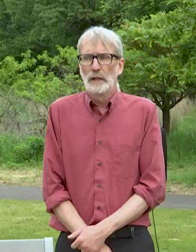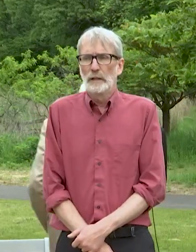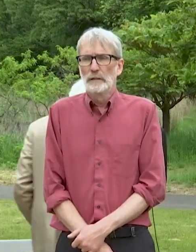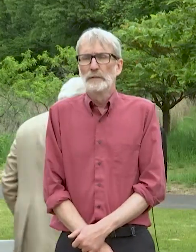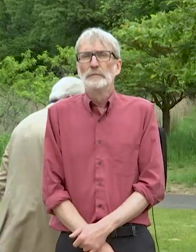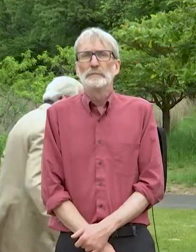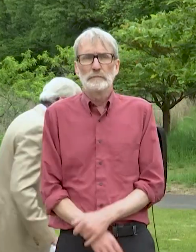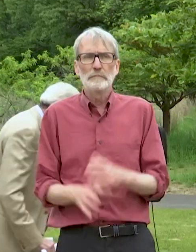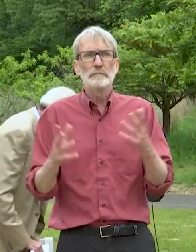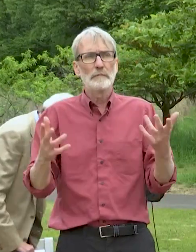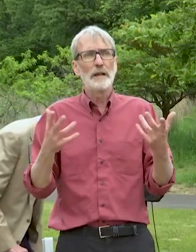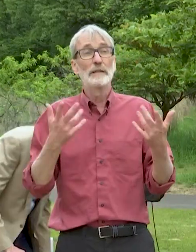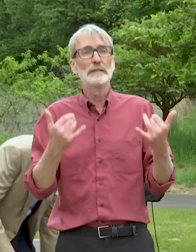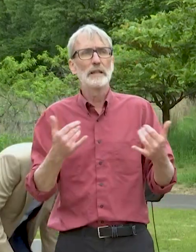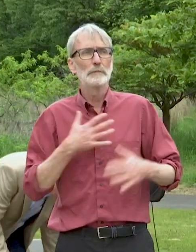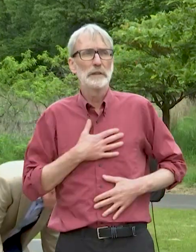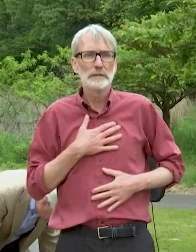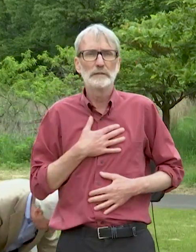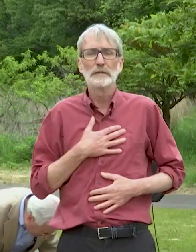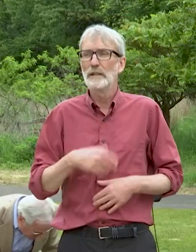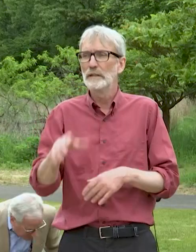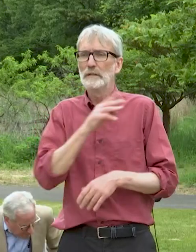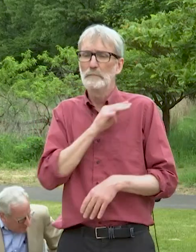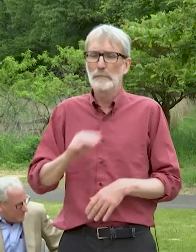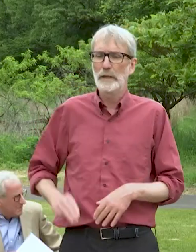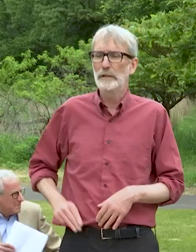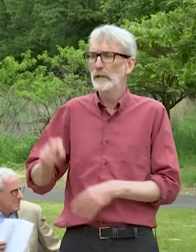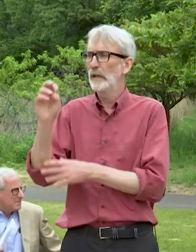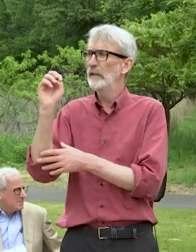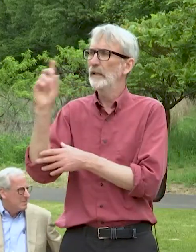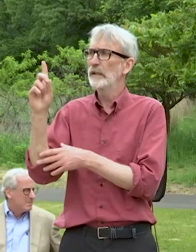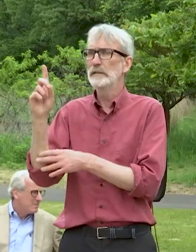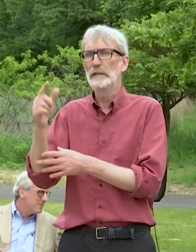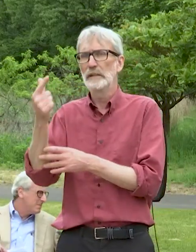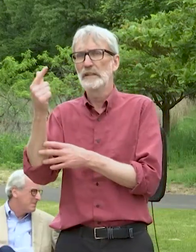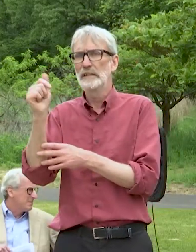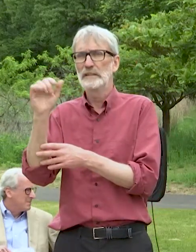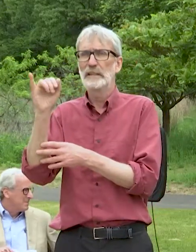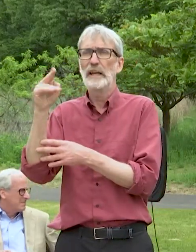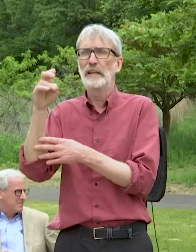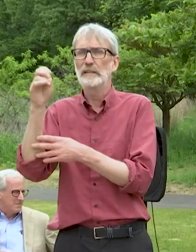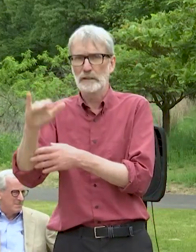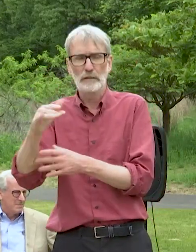Thank you, and it's our pleasure to welcome Mayor Ed Gainey to the stage.